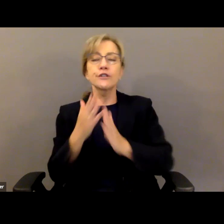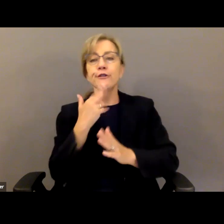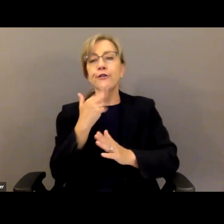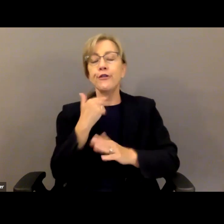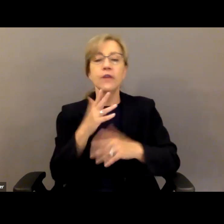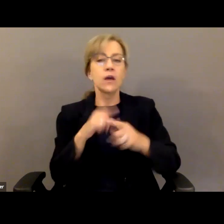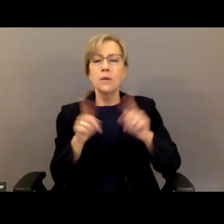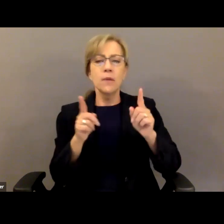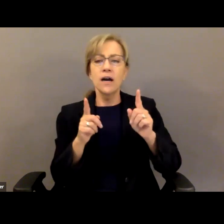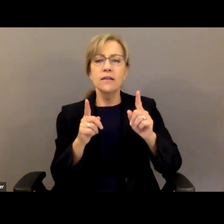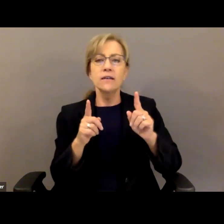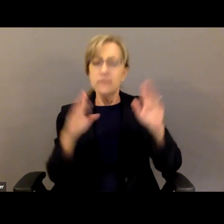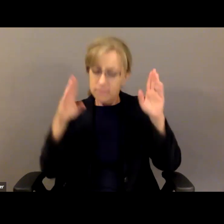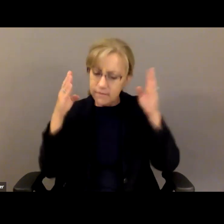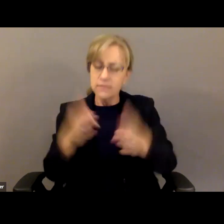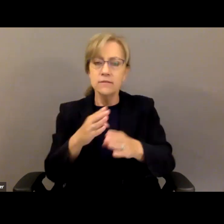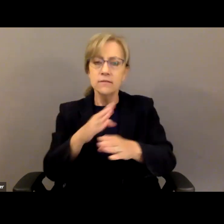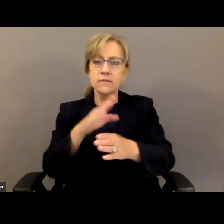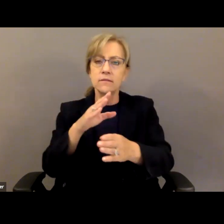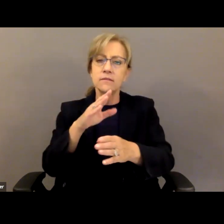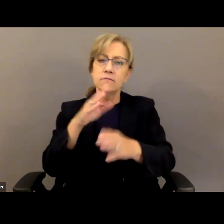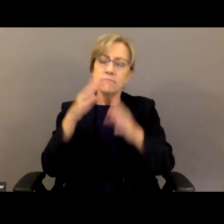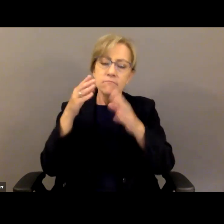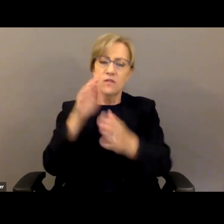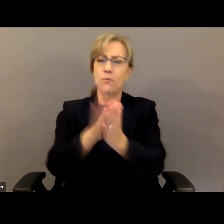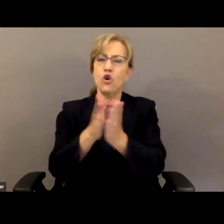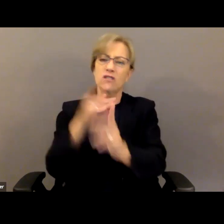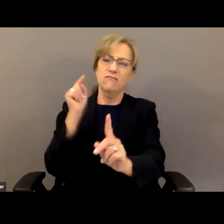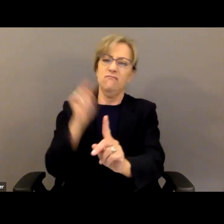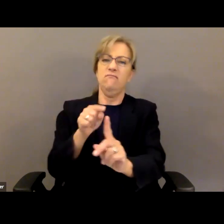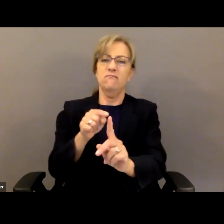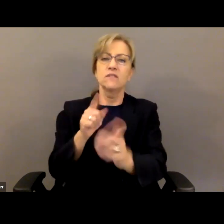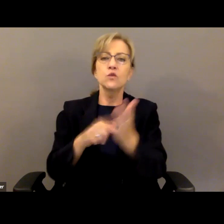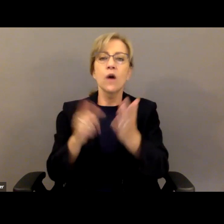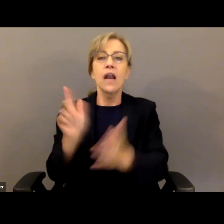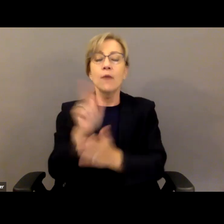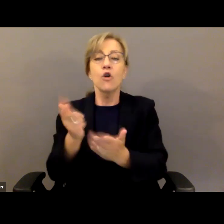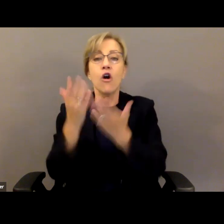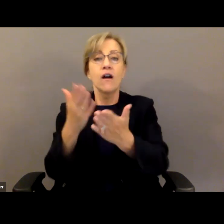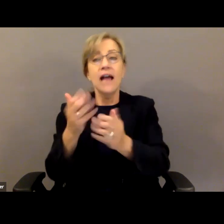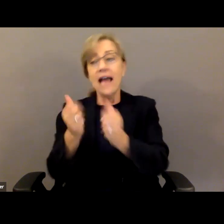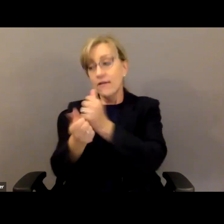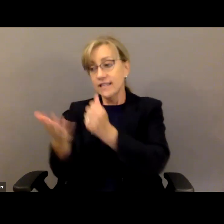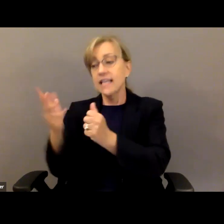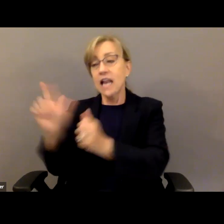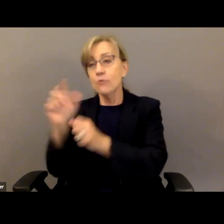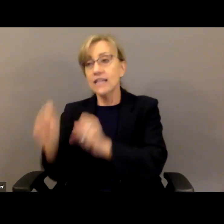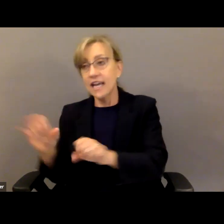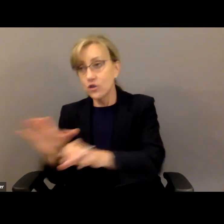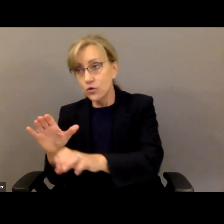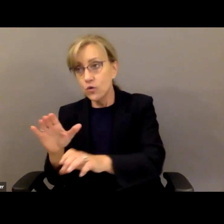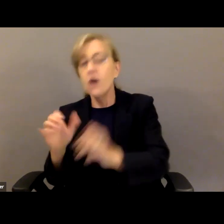books right at the center of what libraries offer. Because pretty much everything that libraries do can be strengthened by the addition of